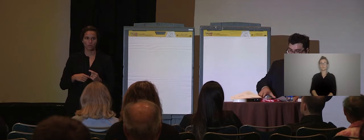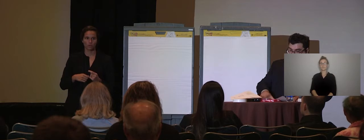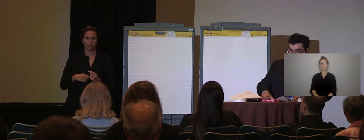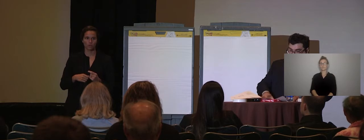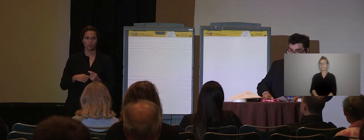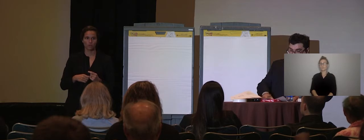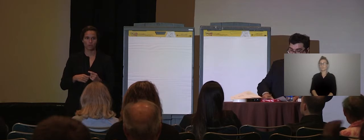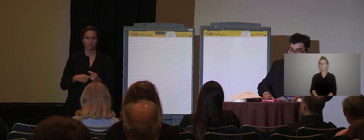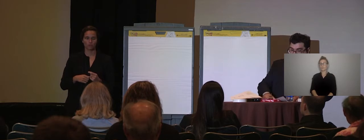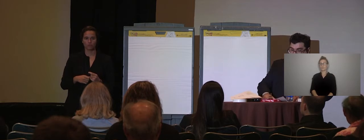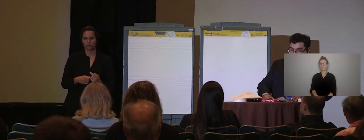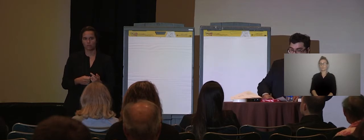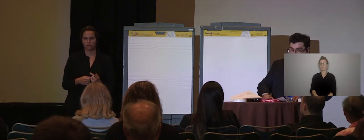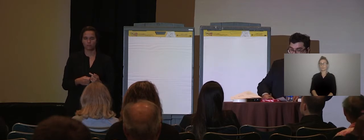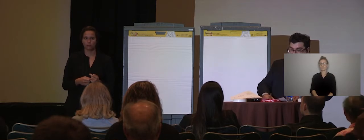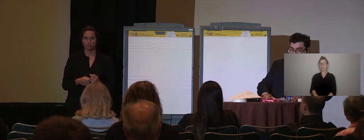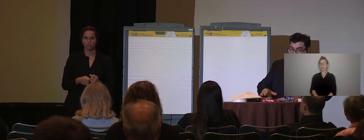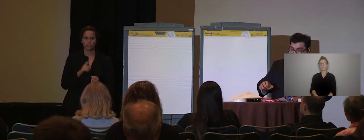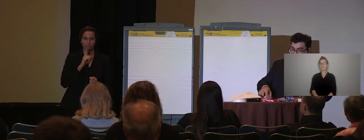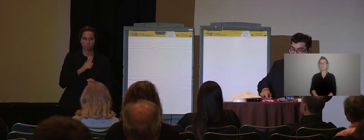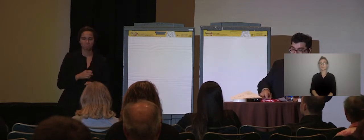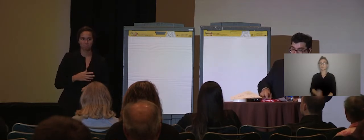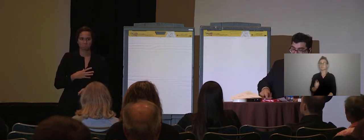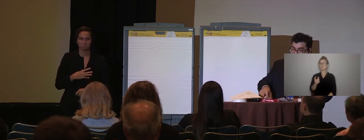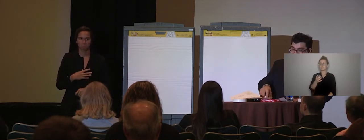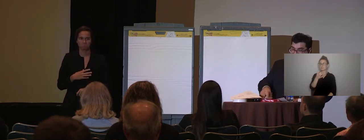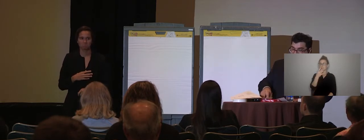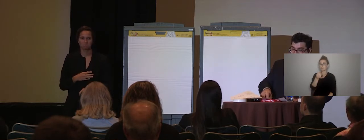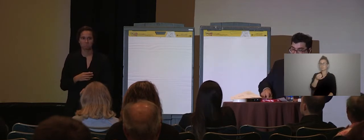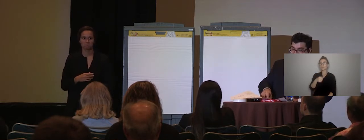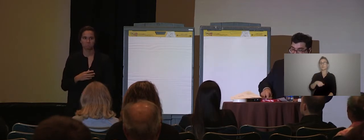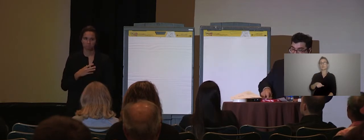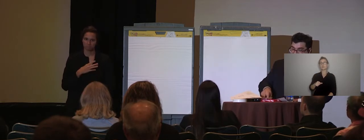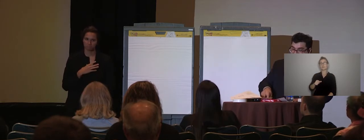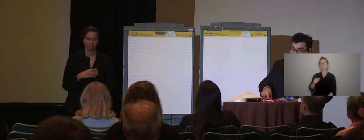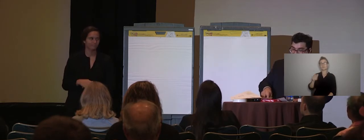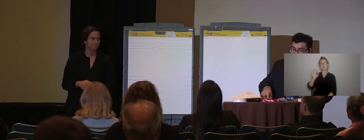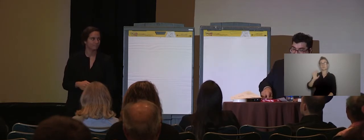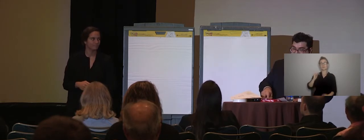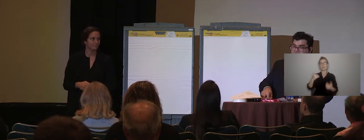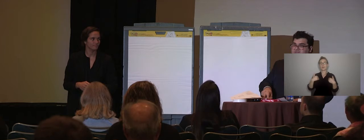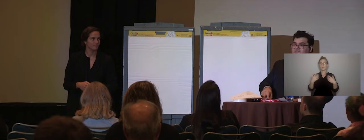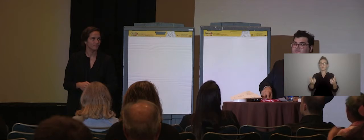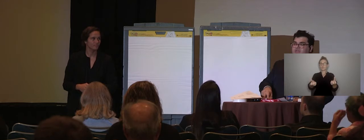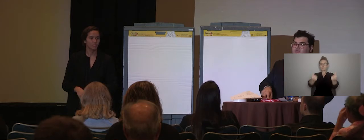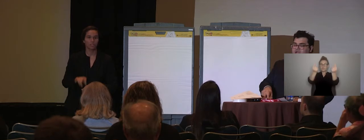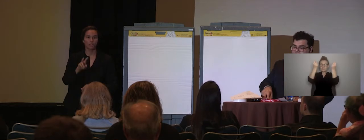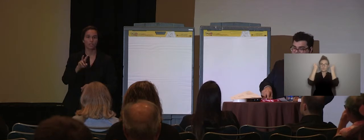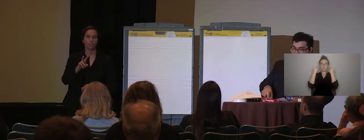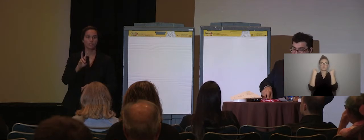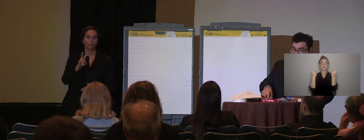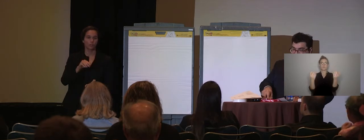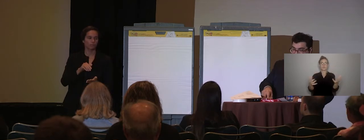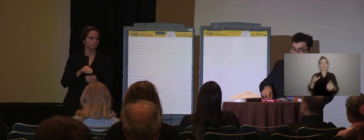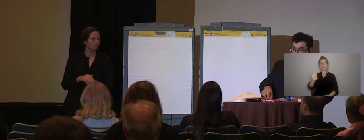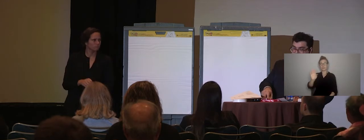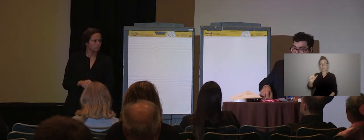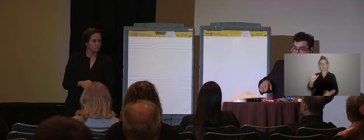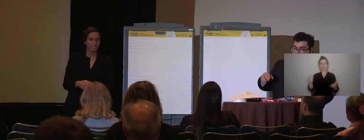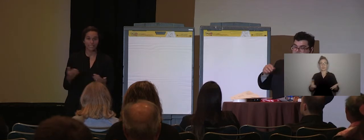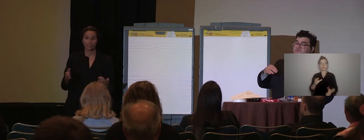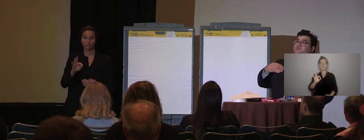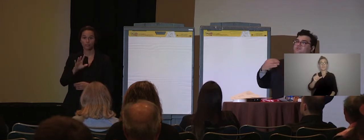This was interesting to me. In 2000, there were 80,869 cases of Baker Acts in the state of